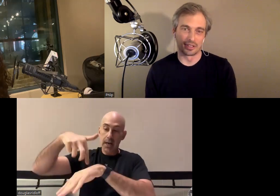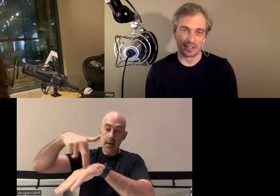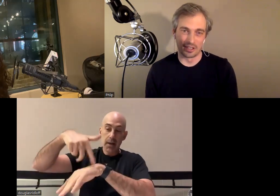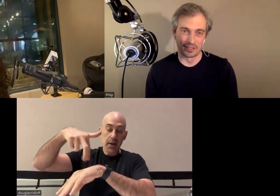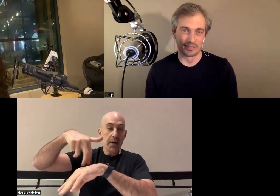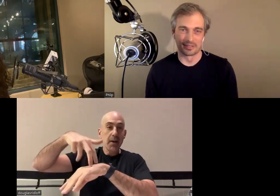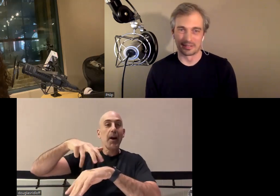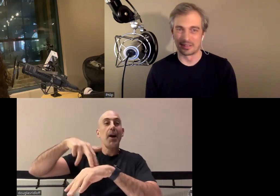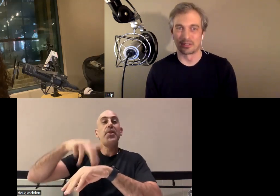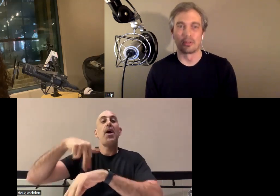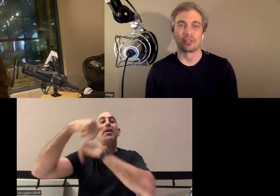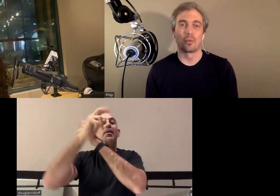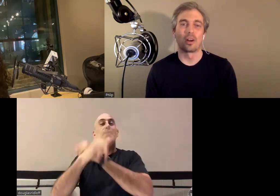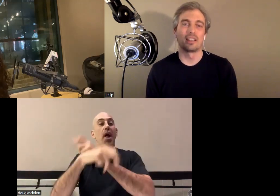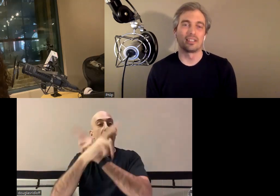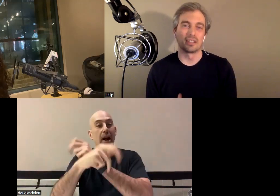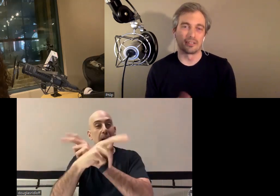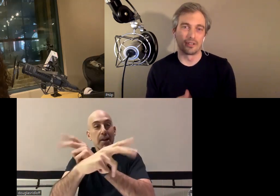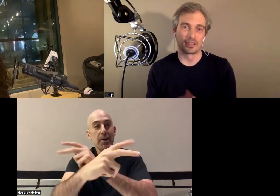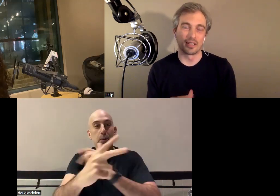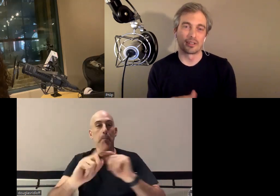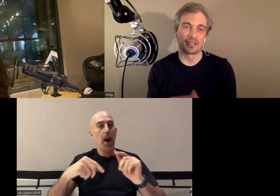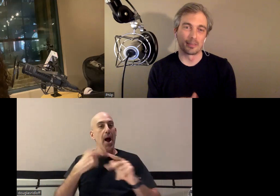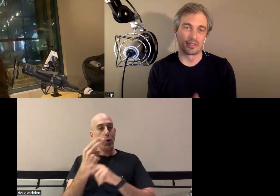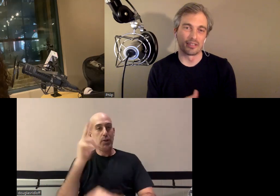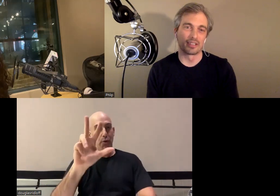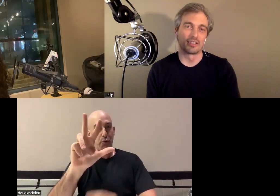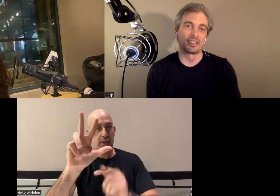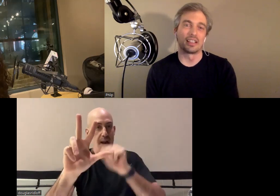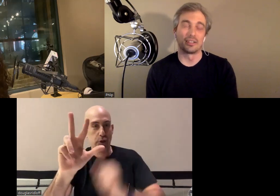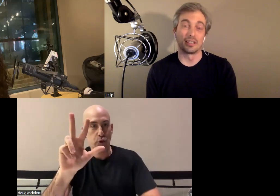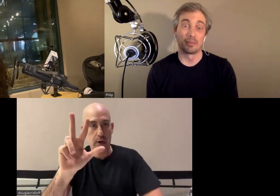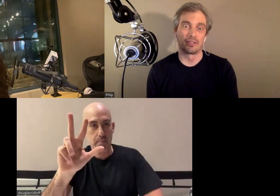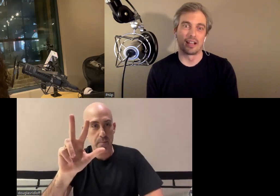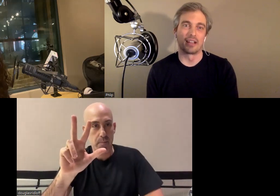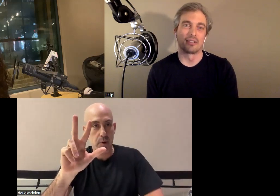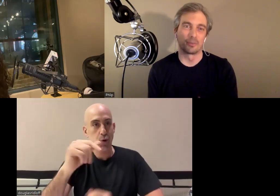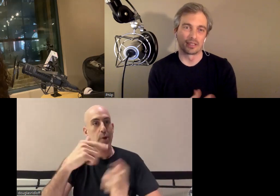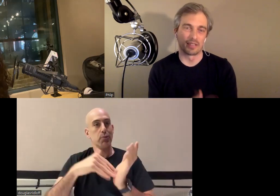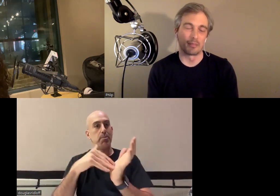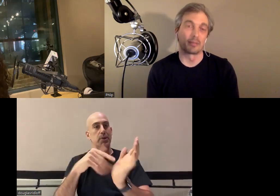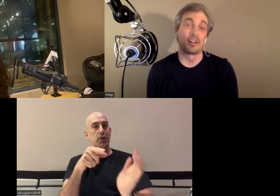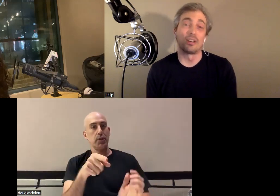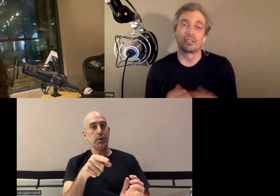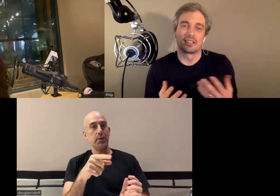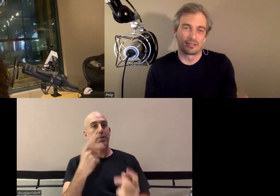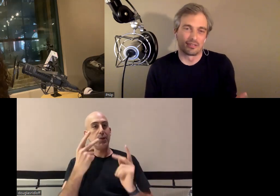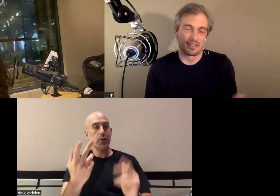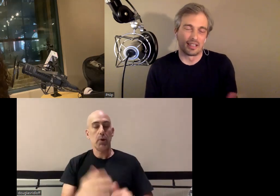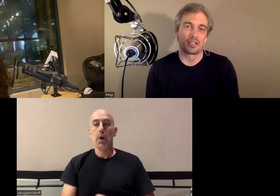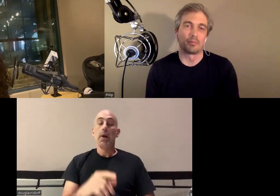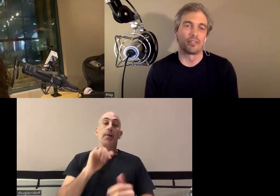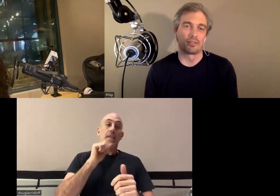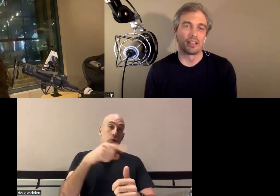that. There's the car. There's the person walking. You see their footsteps are the tips of the fingers. And then you see the butterfly with the wings flapping, but all